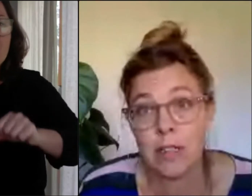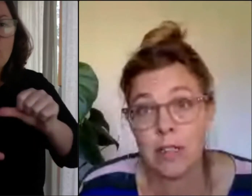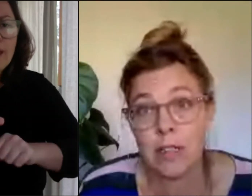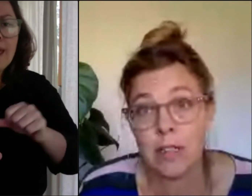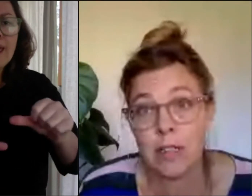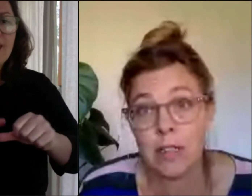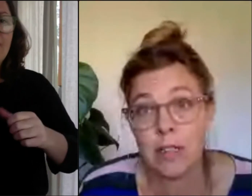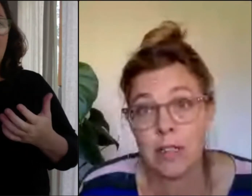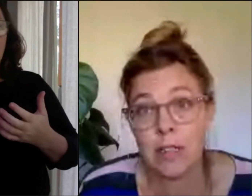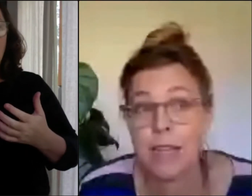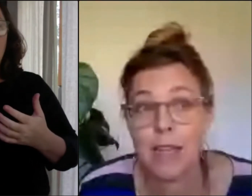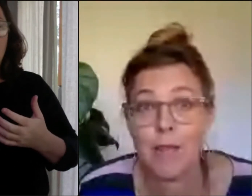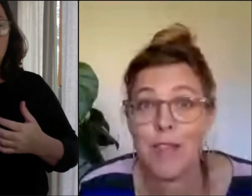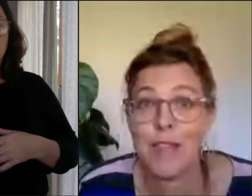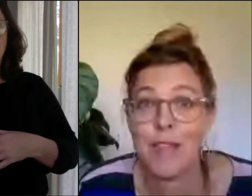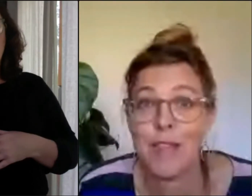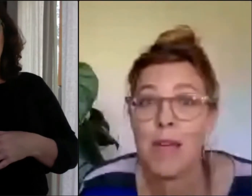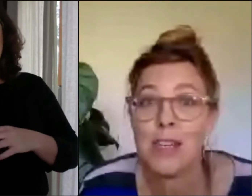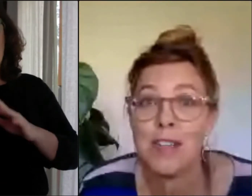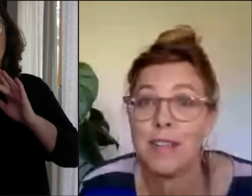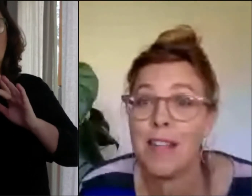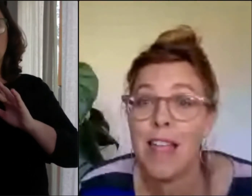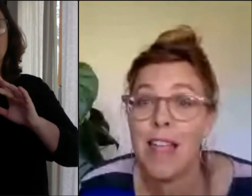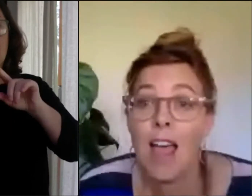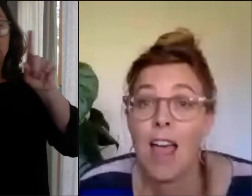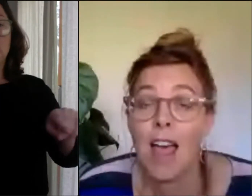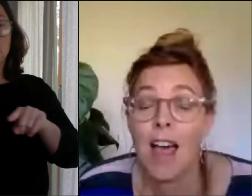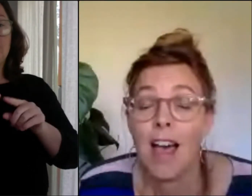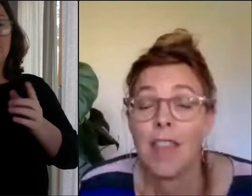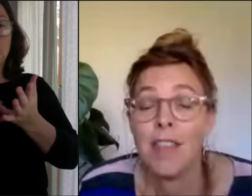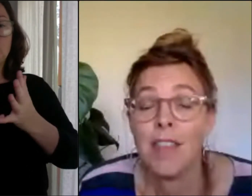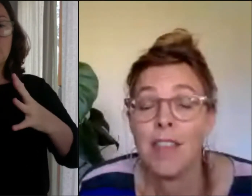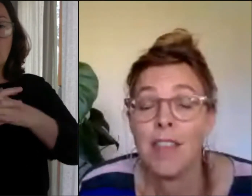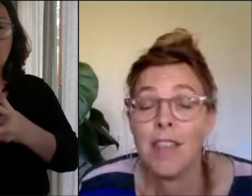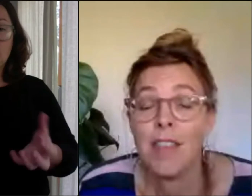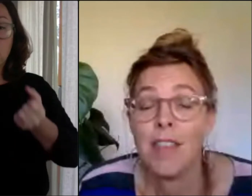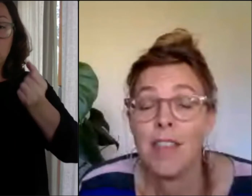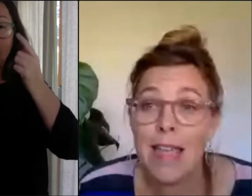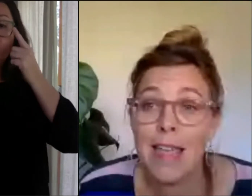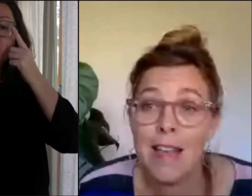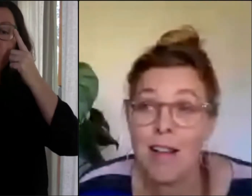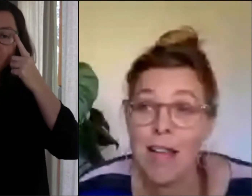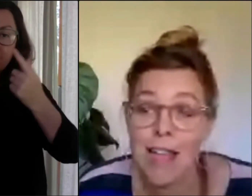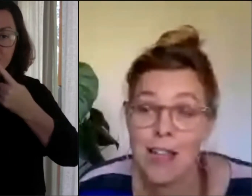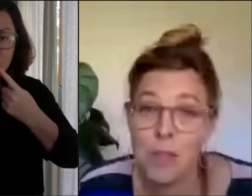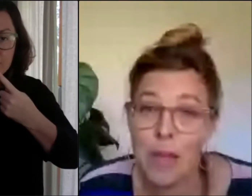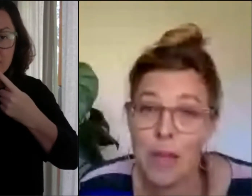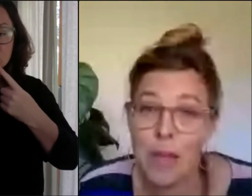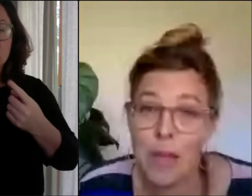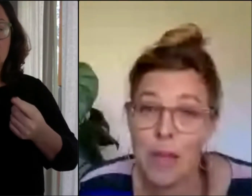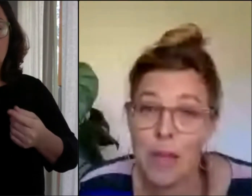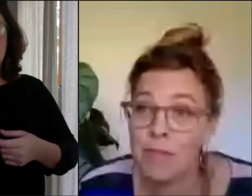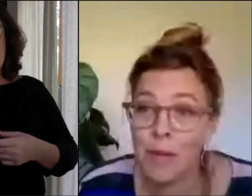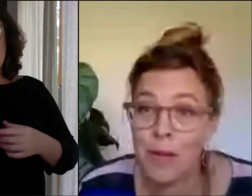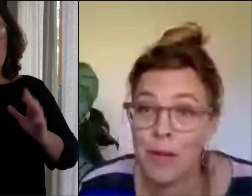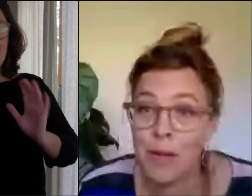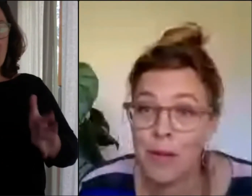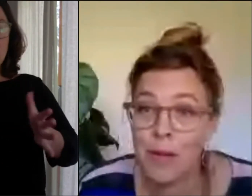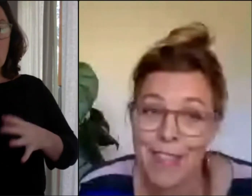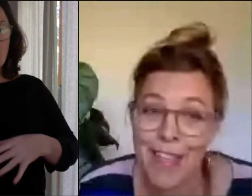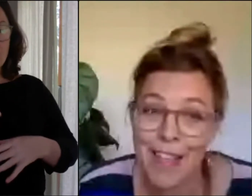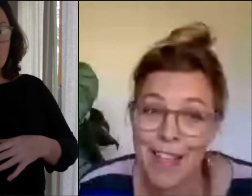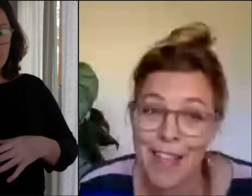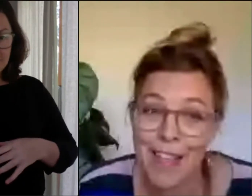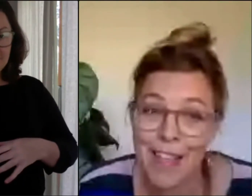contact staff at Screen New South Wales to get further information. I think that's about it from me. I'll hand you back to